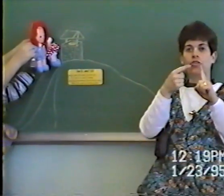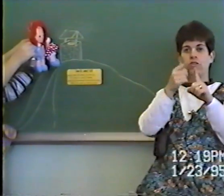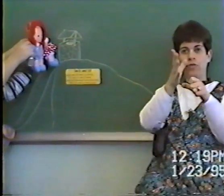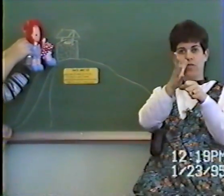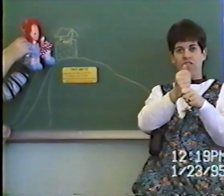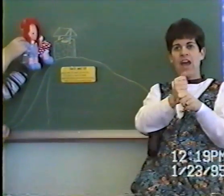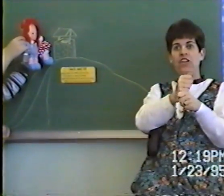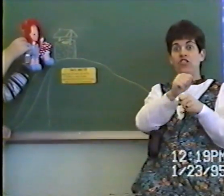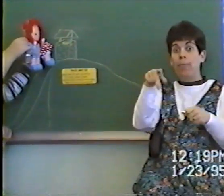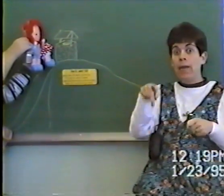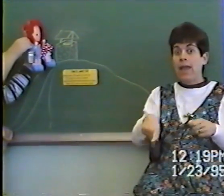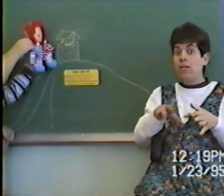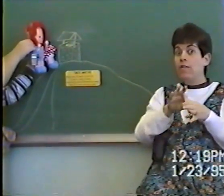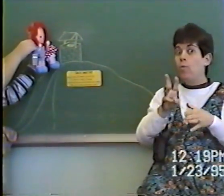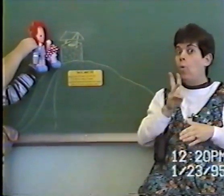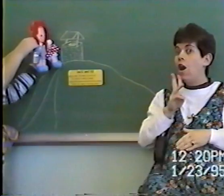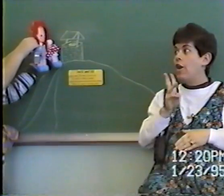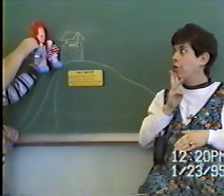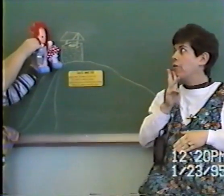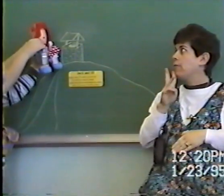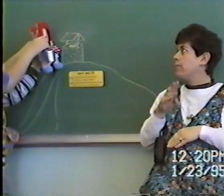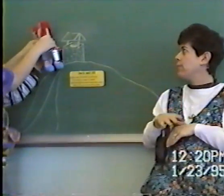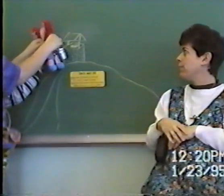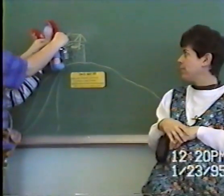To fetch a pail of water.